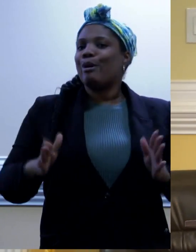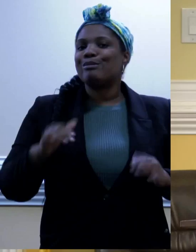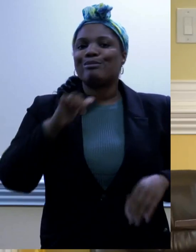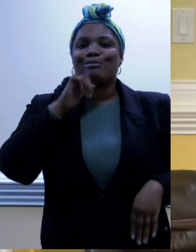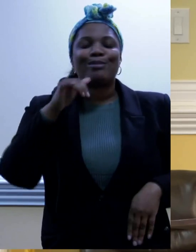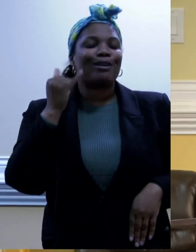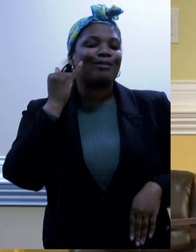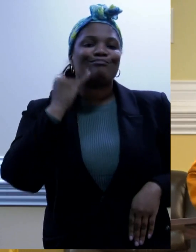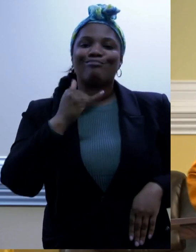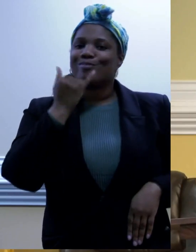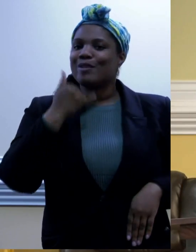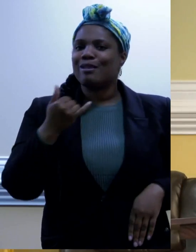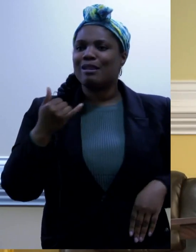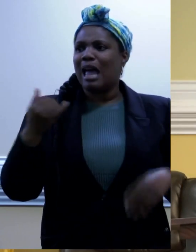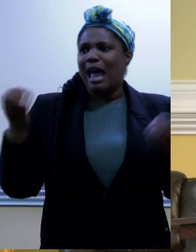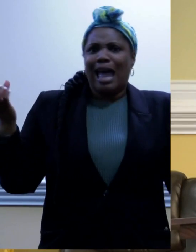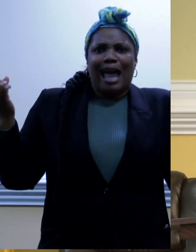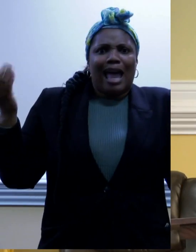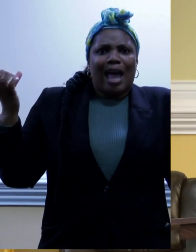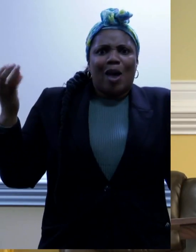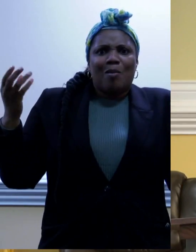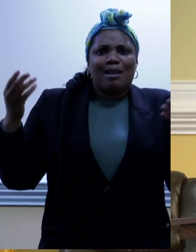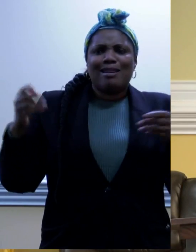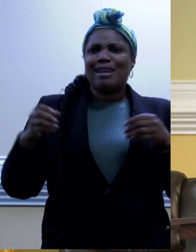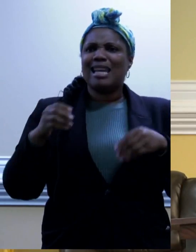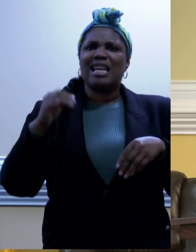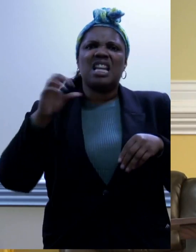How many non-Israelites are here keeping the Passover now?